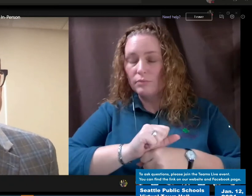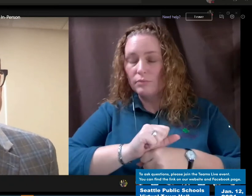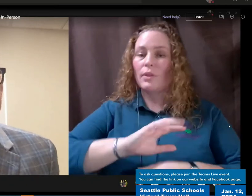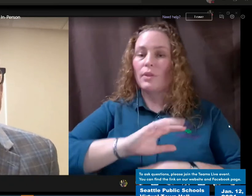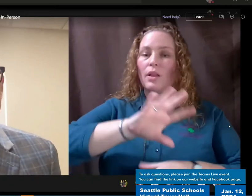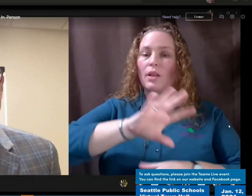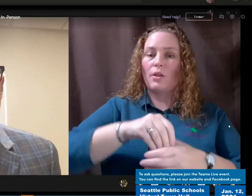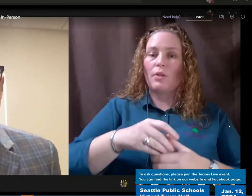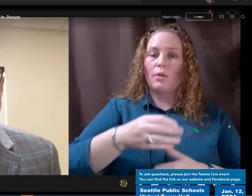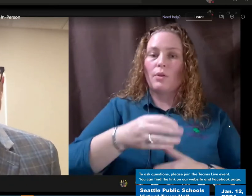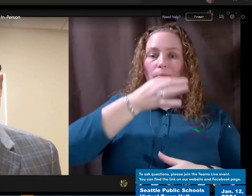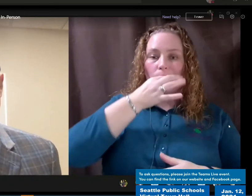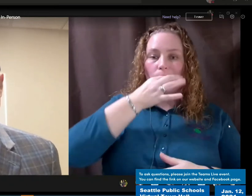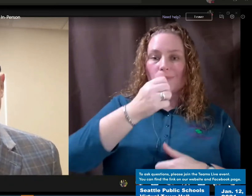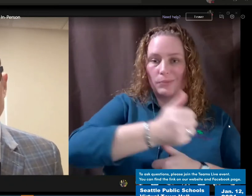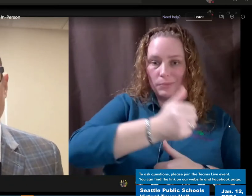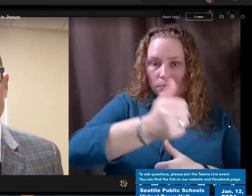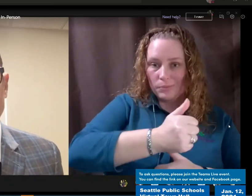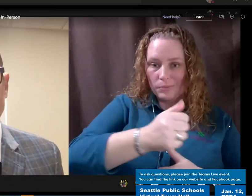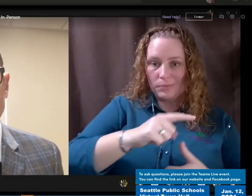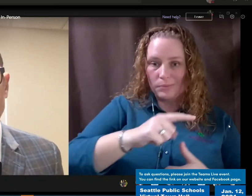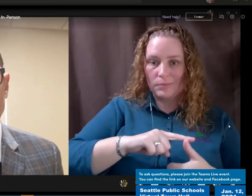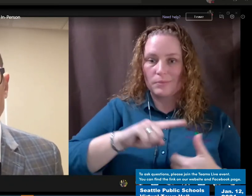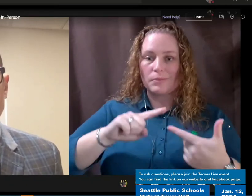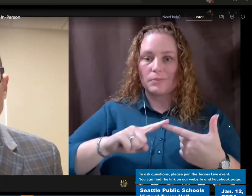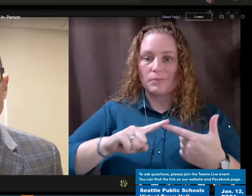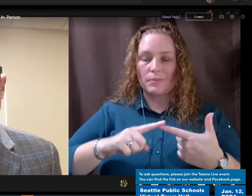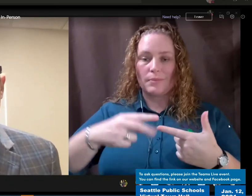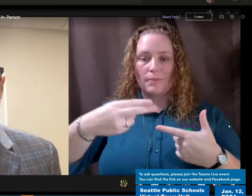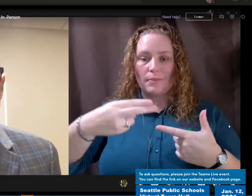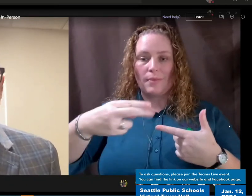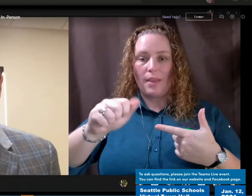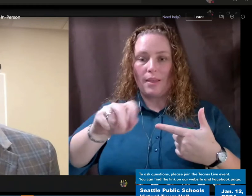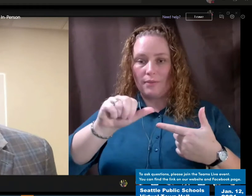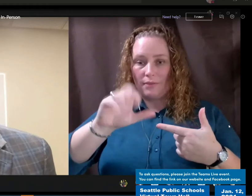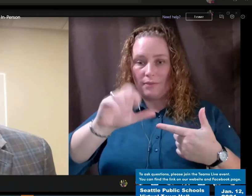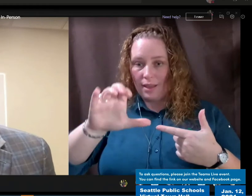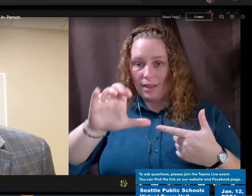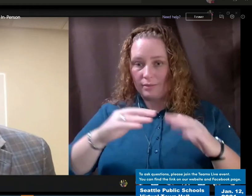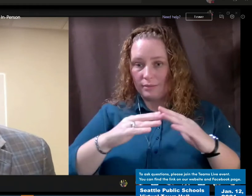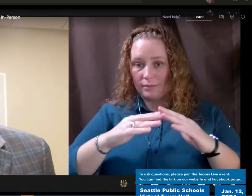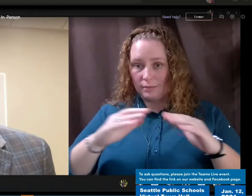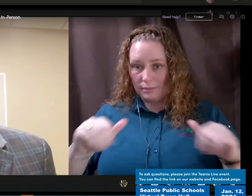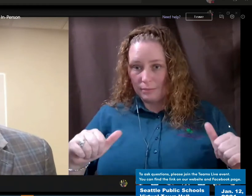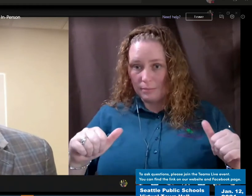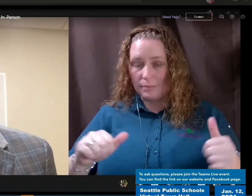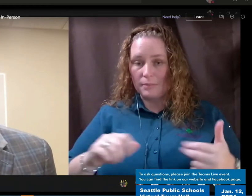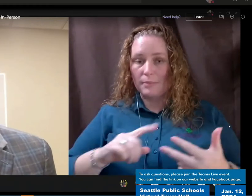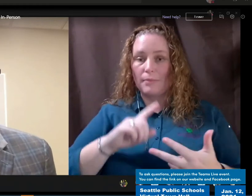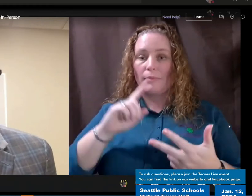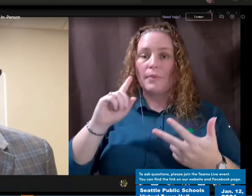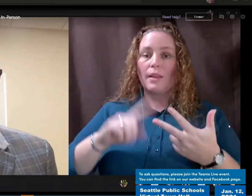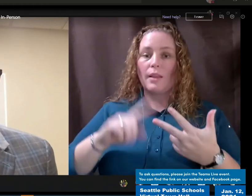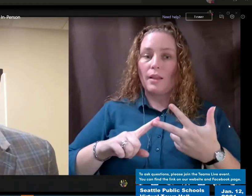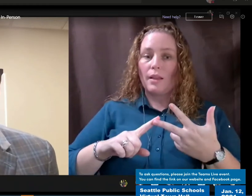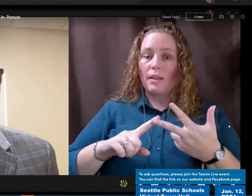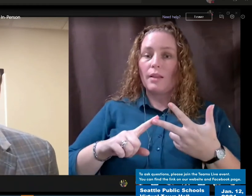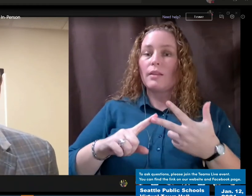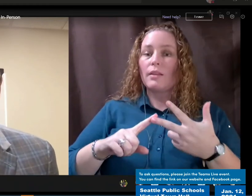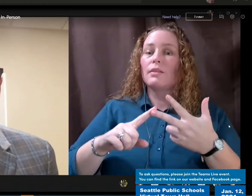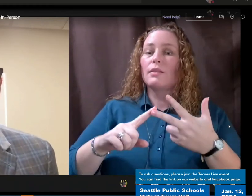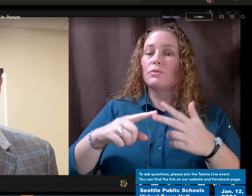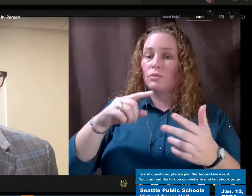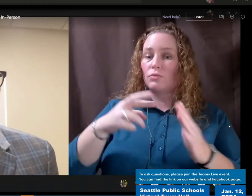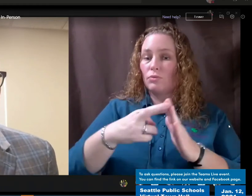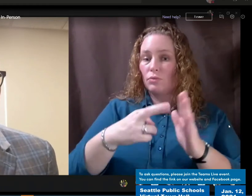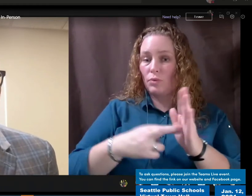transportation, as well as our HVAC systems, and additionally, our registered nurses